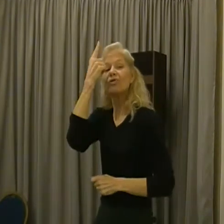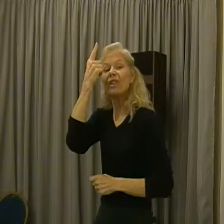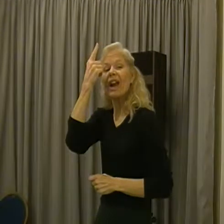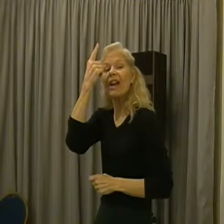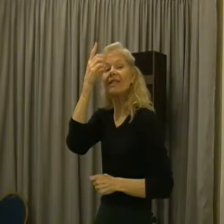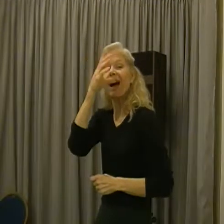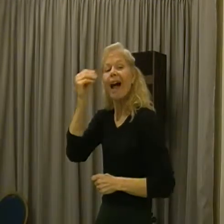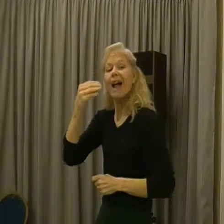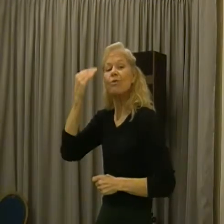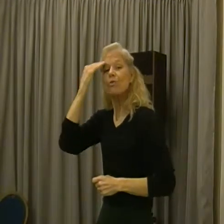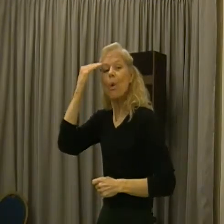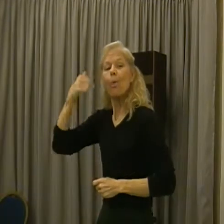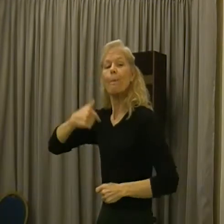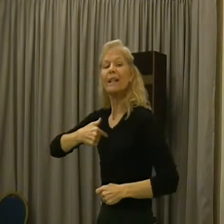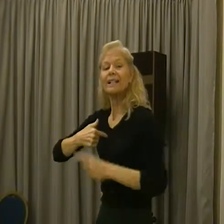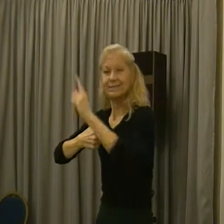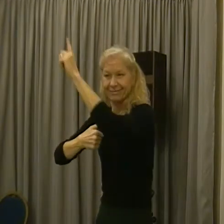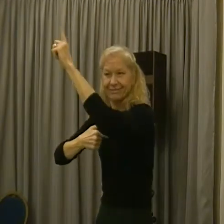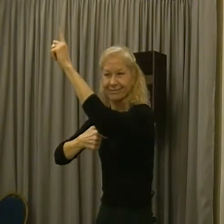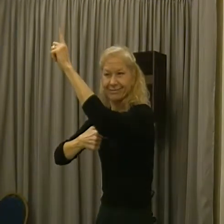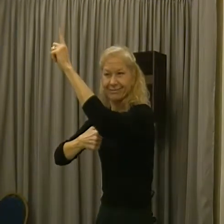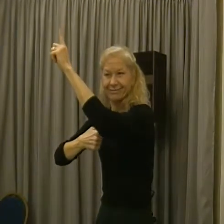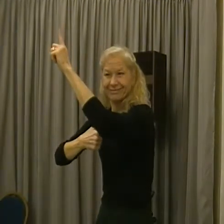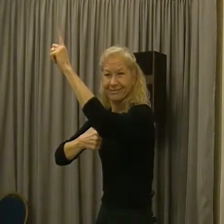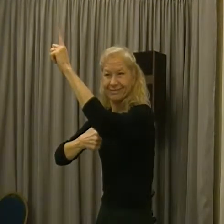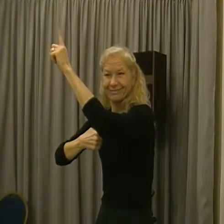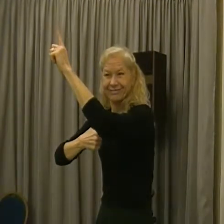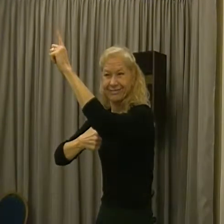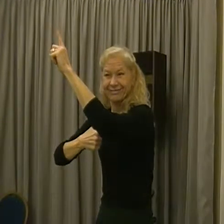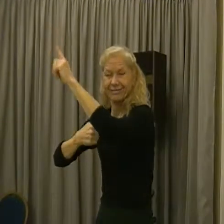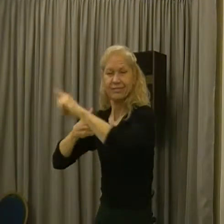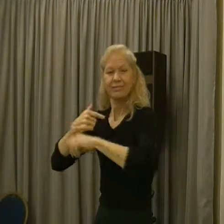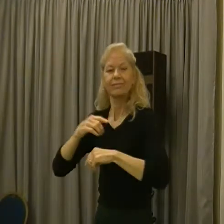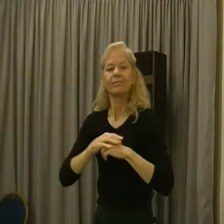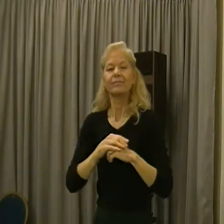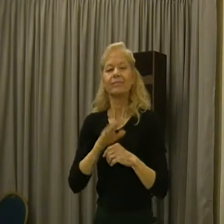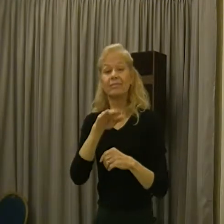paths. God's saying, if you'll walk with me, you'll know me.